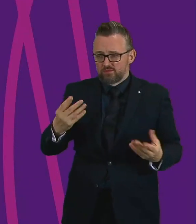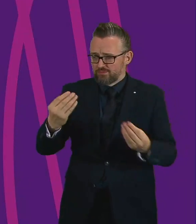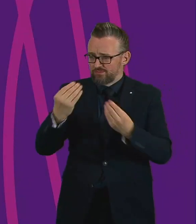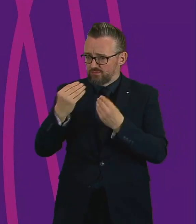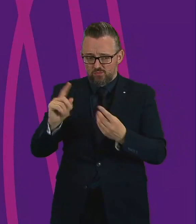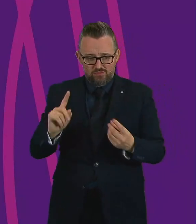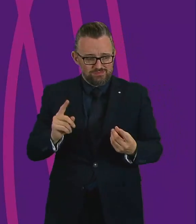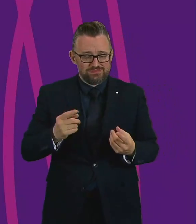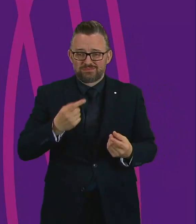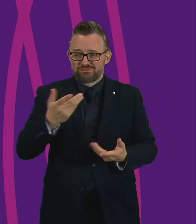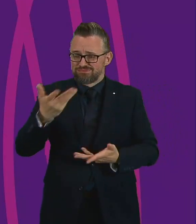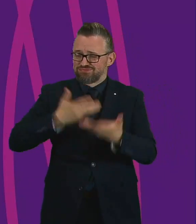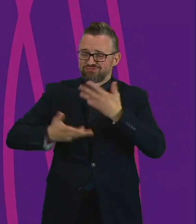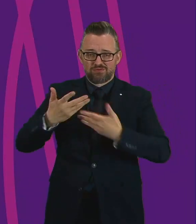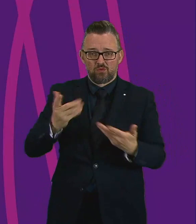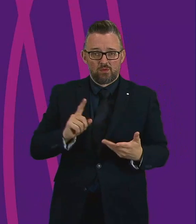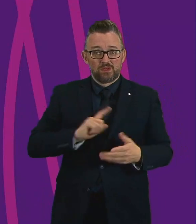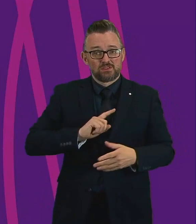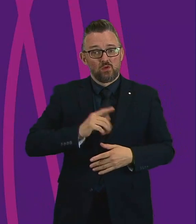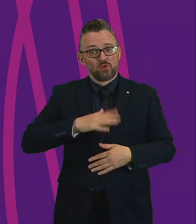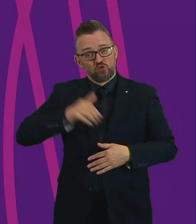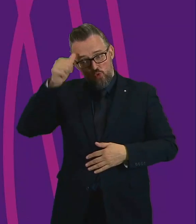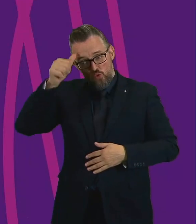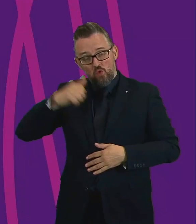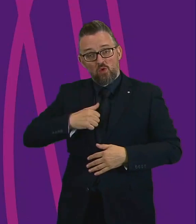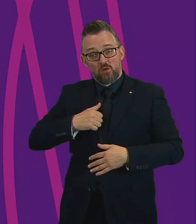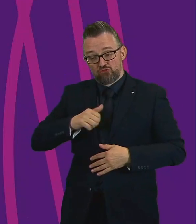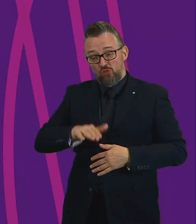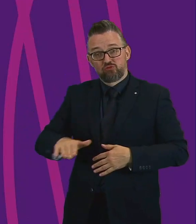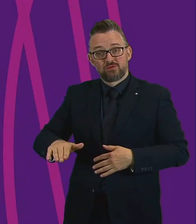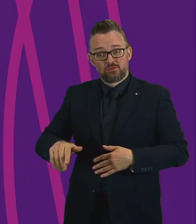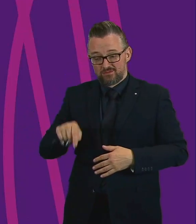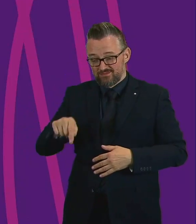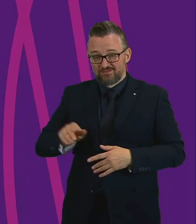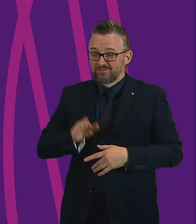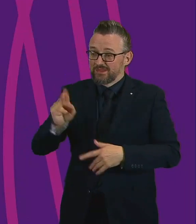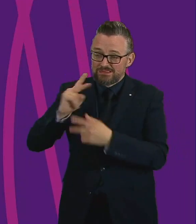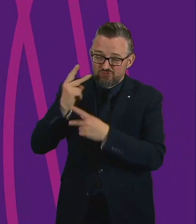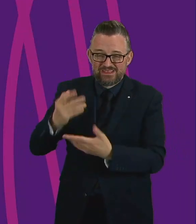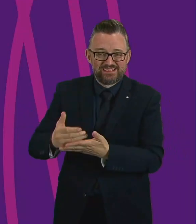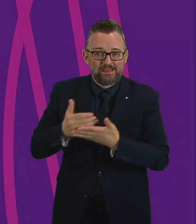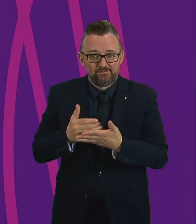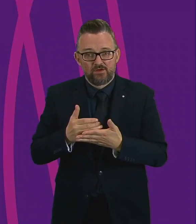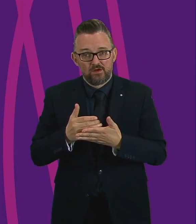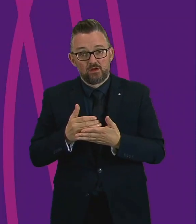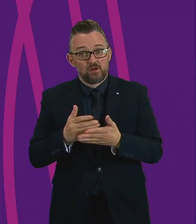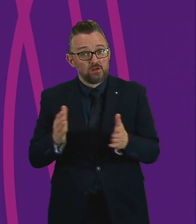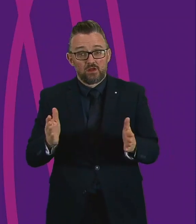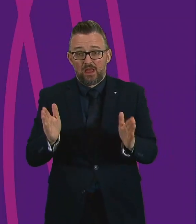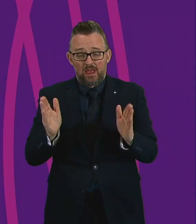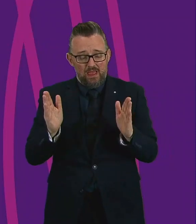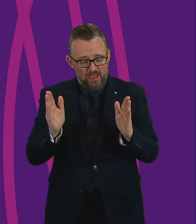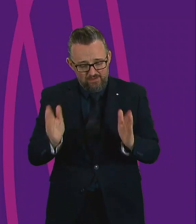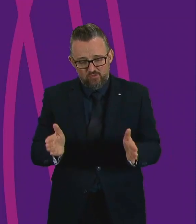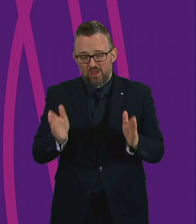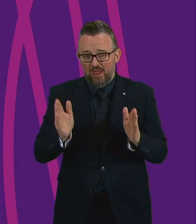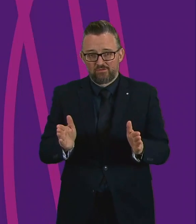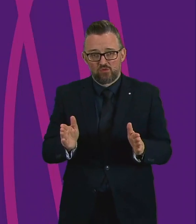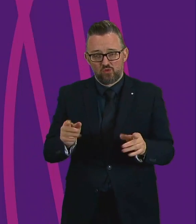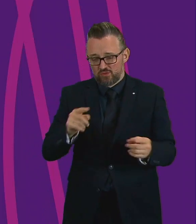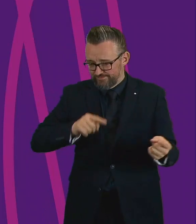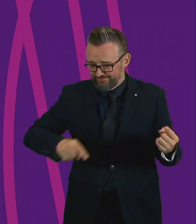know that primarily that their children are going to be safe. So we simply need to build on